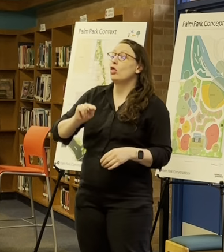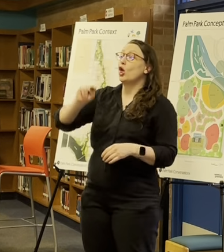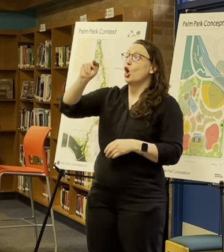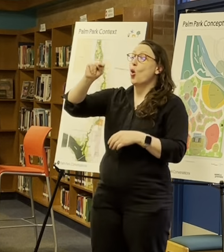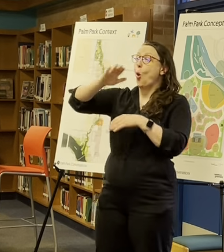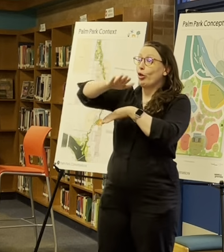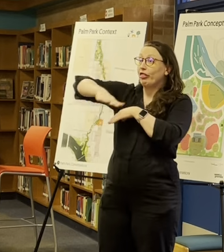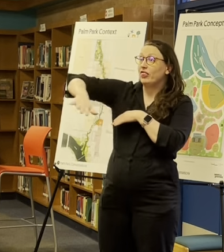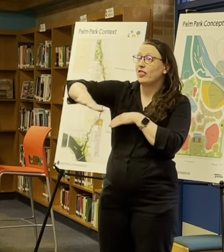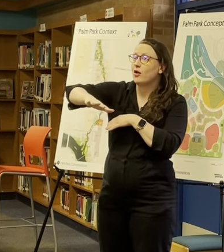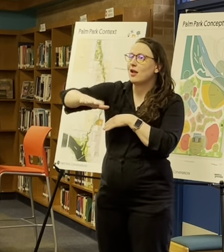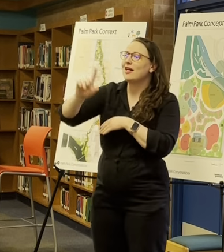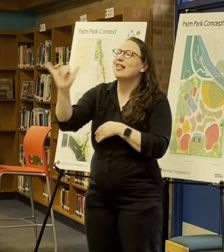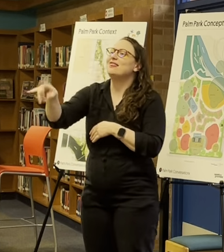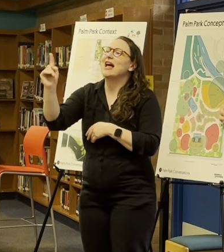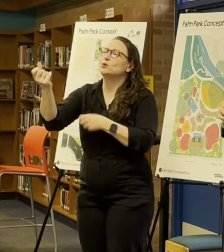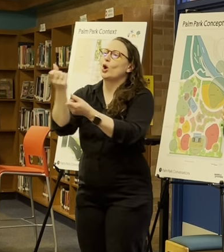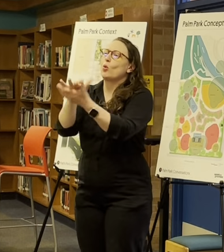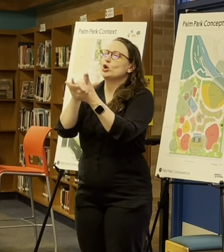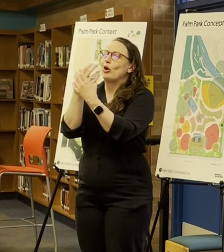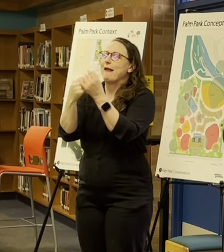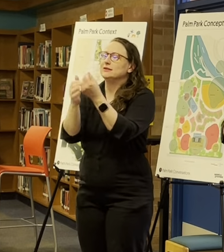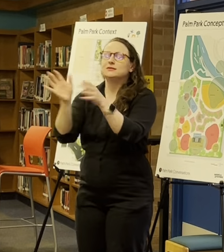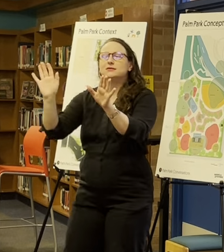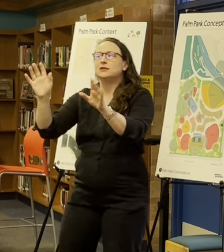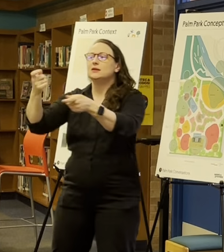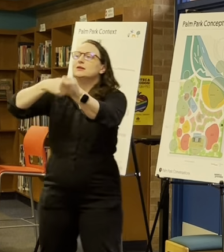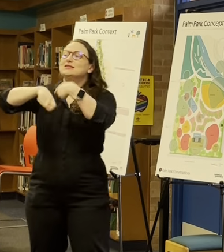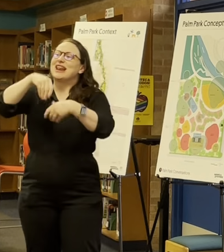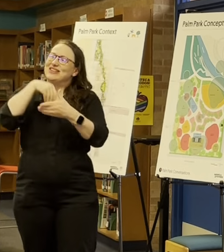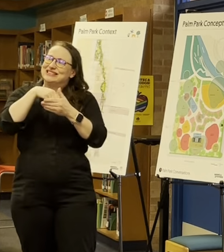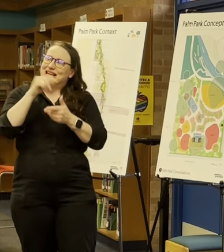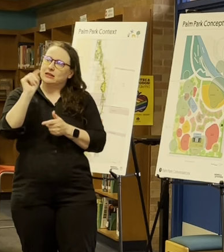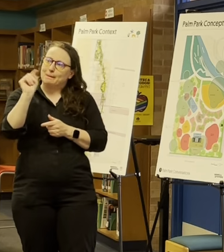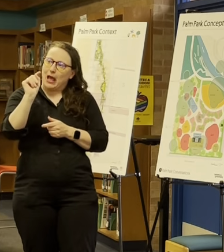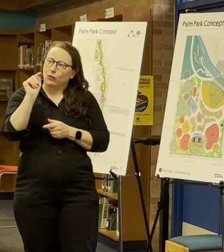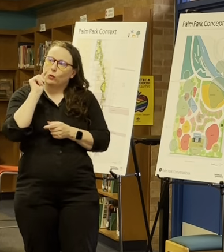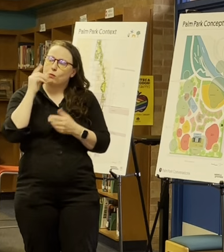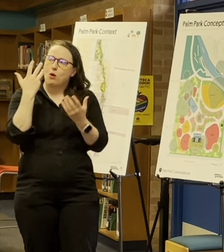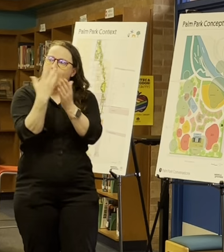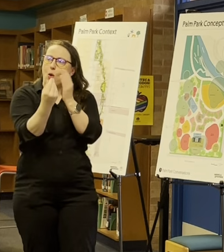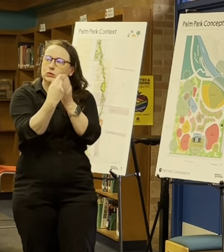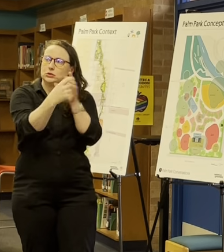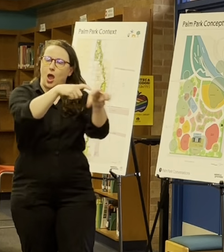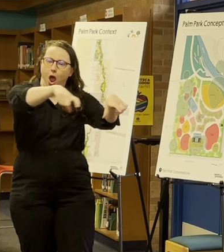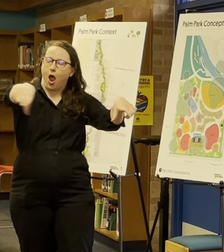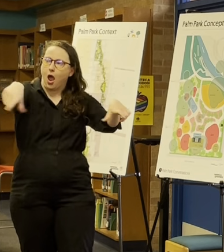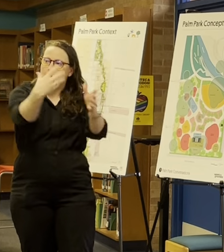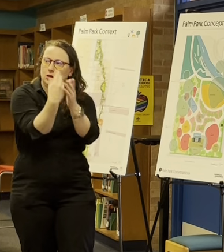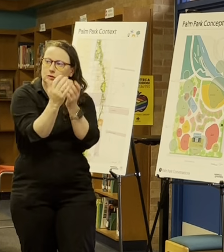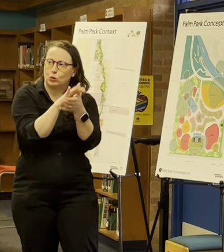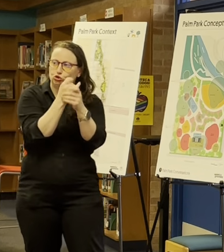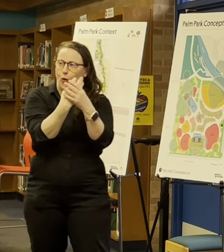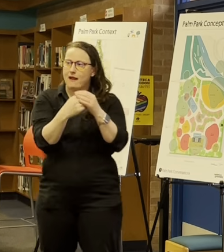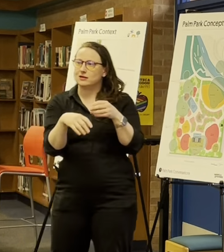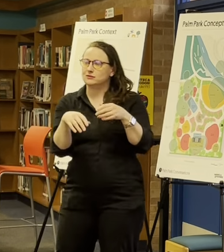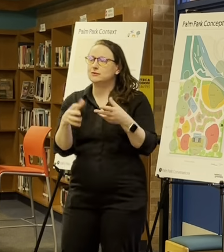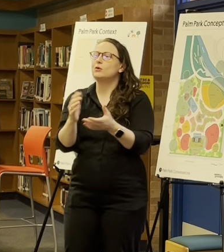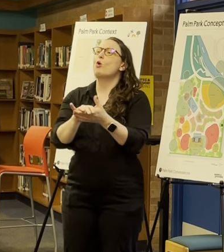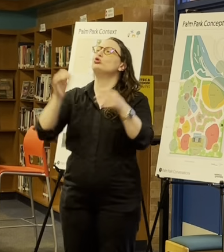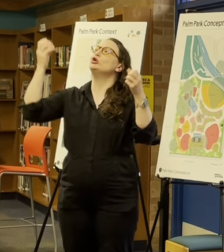can put the places where you wash your hands. Instead of doing that in the bathrooms, that's part of, you know, the exterior experience of sitting underneath